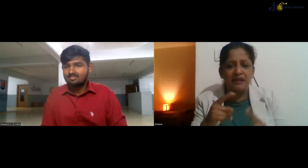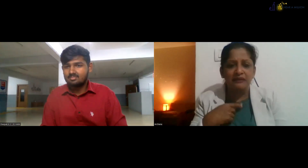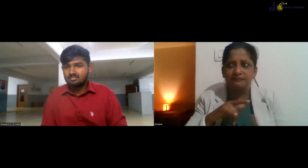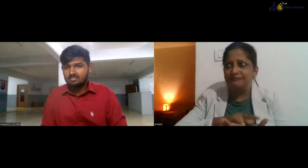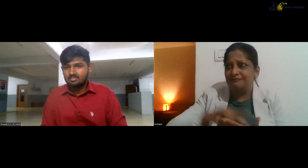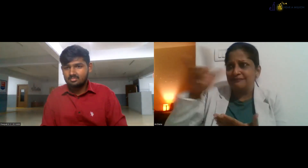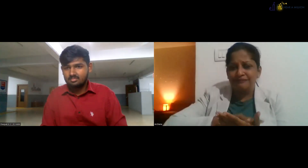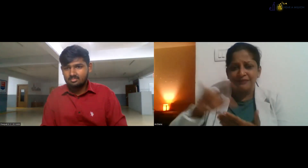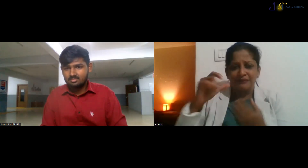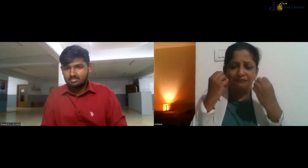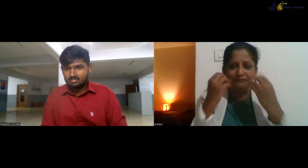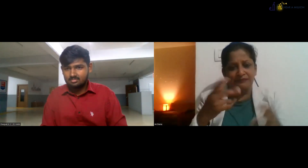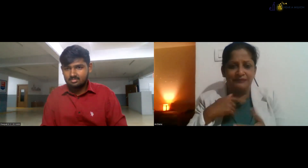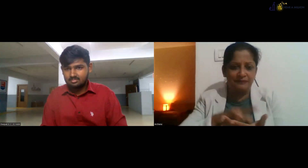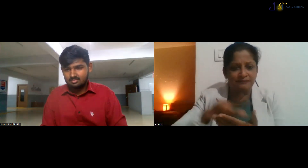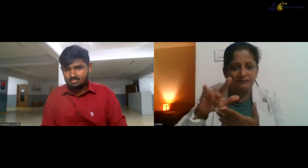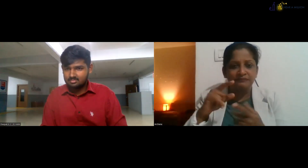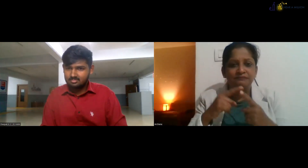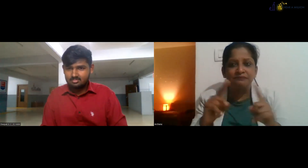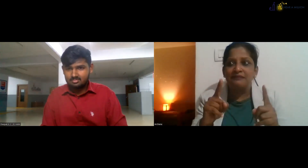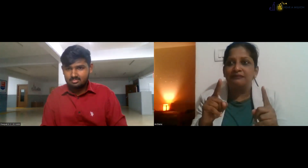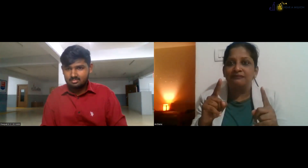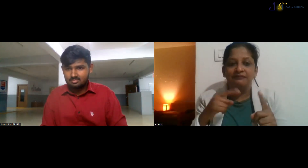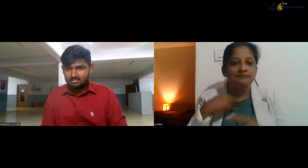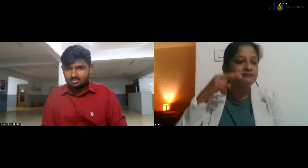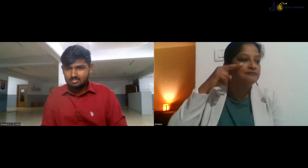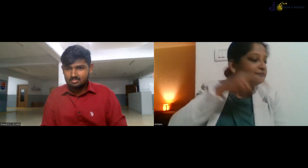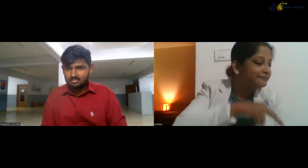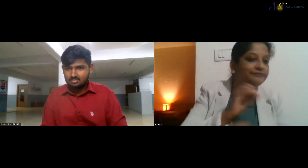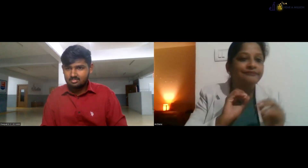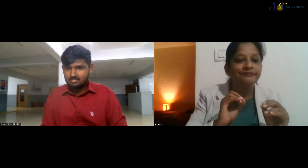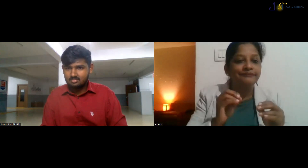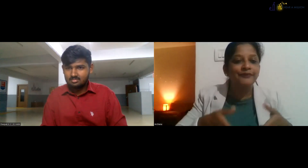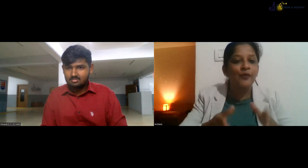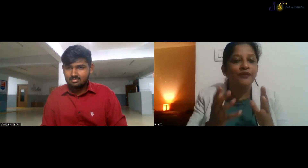in women empowerment and show to the other people as well. So I have an experience